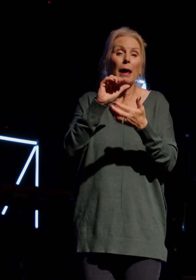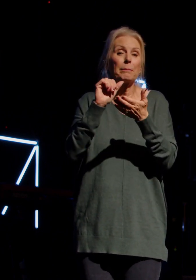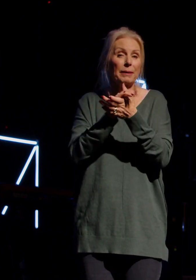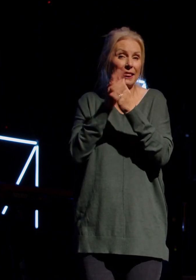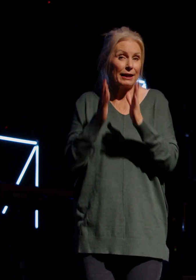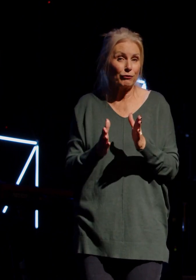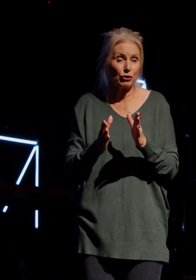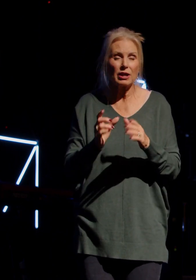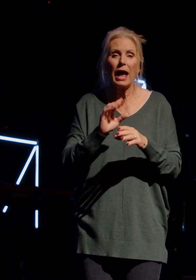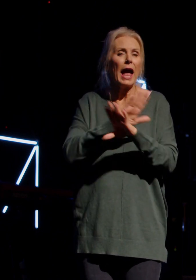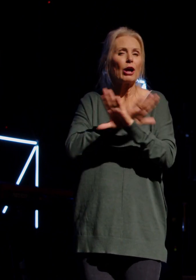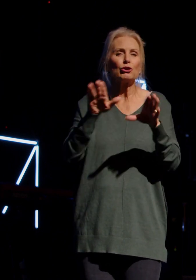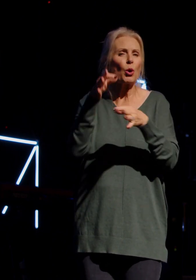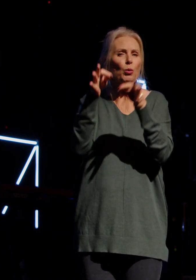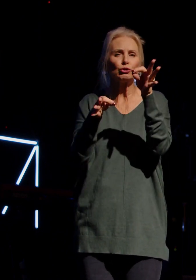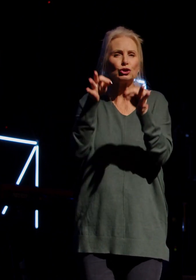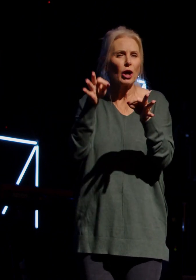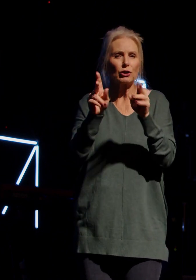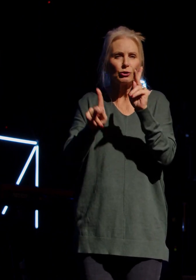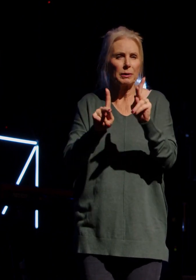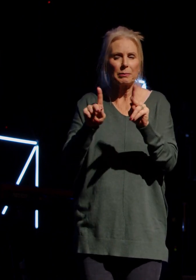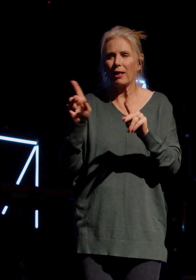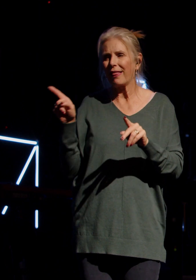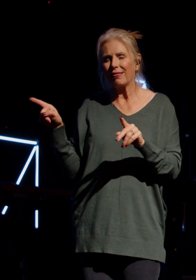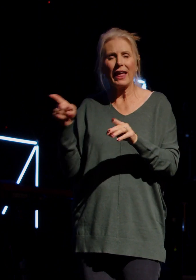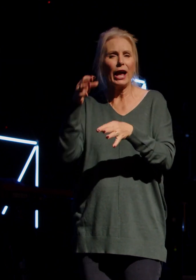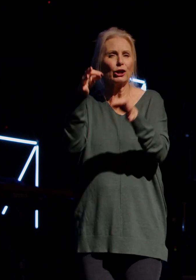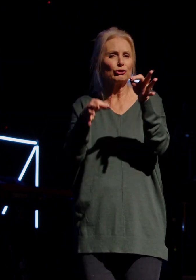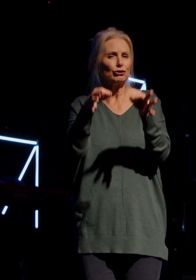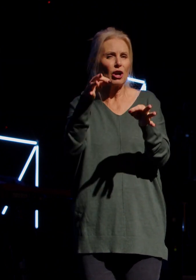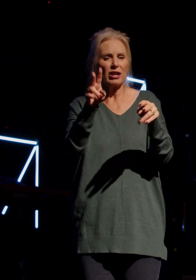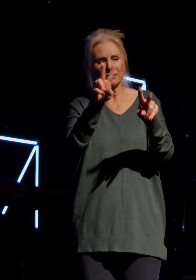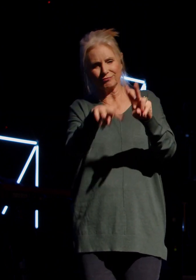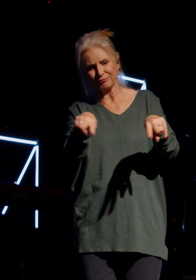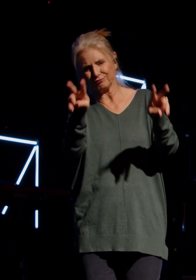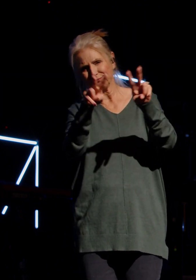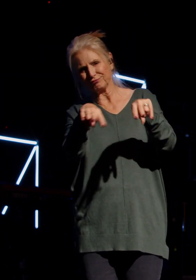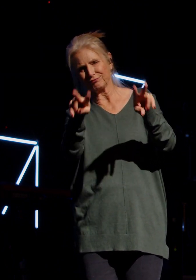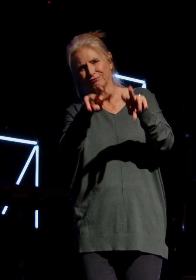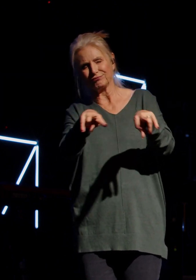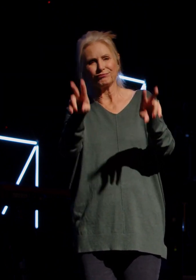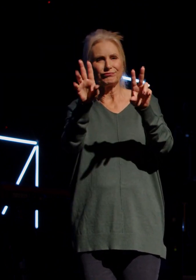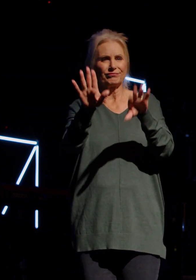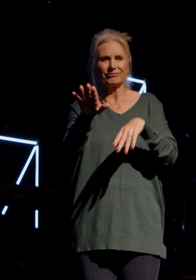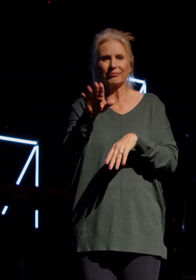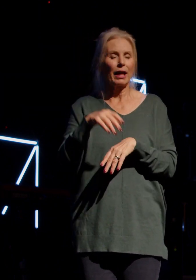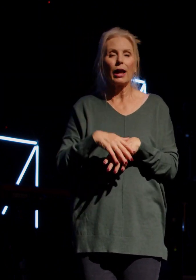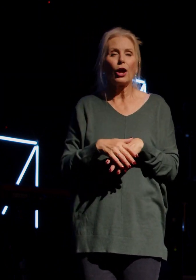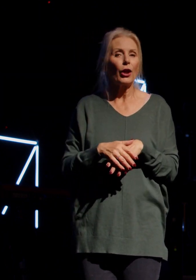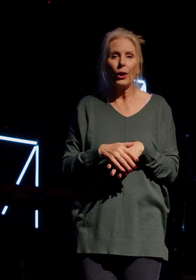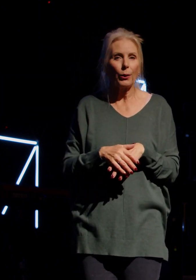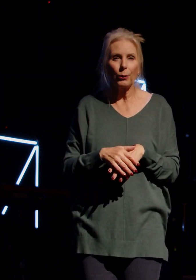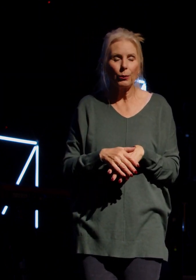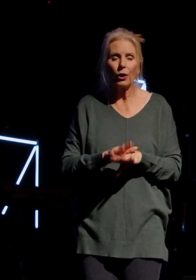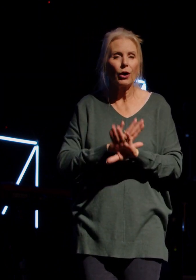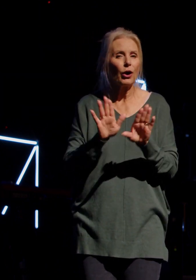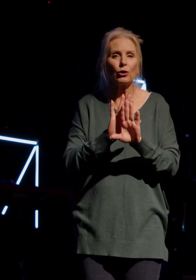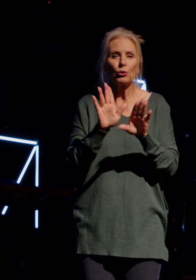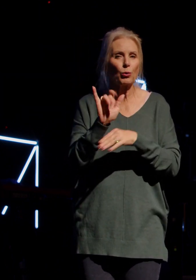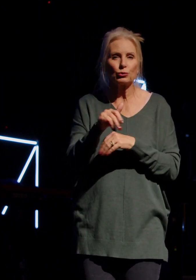judge others. That's what we see from the Pharisees. So in your life, are you following him in the way he wants you to